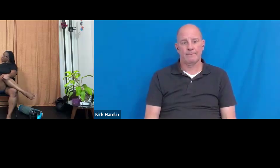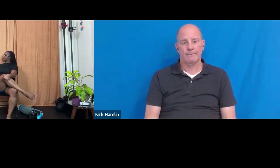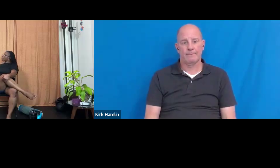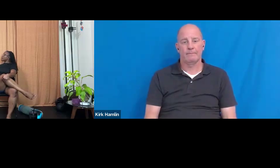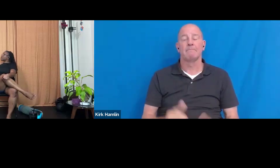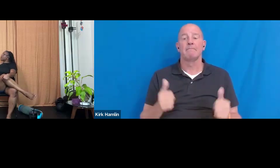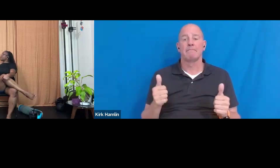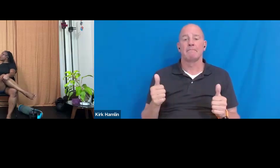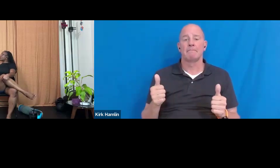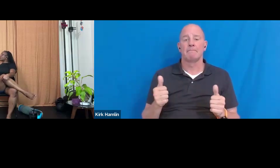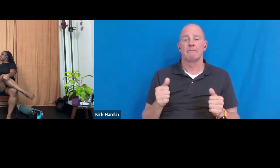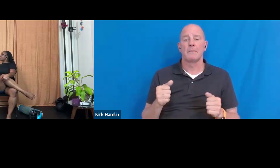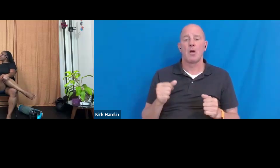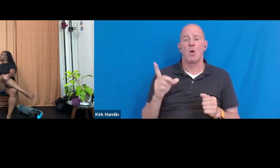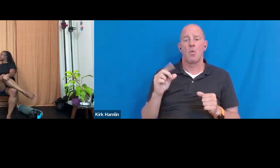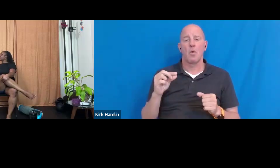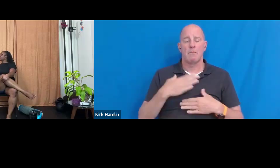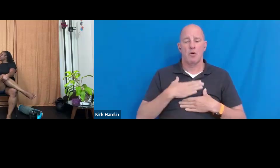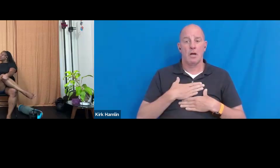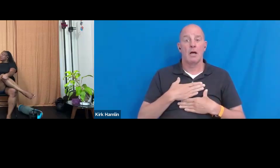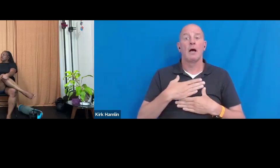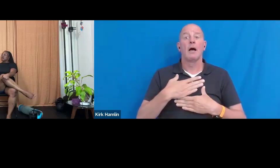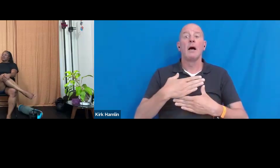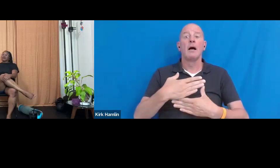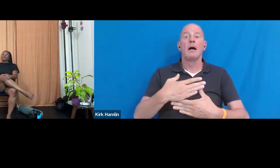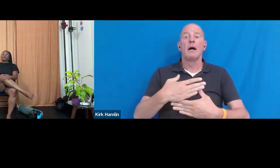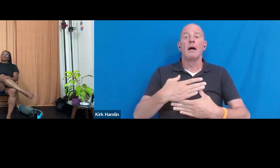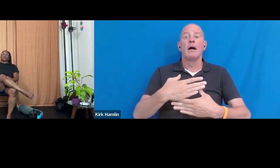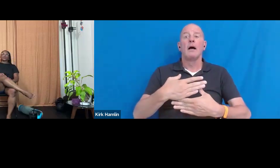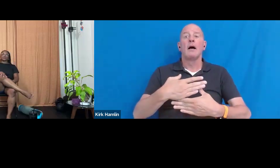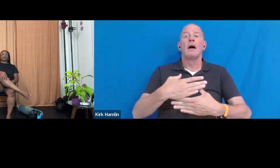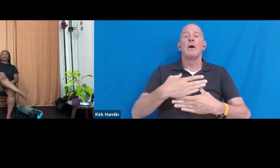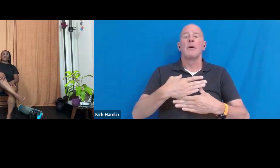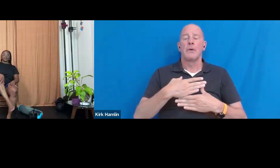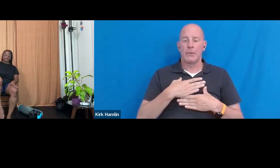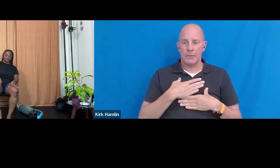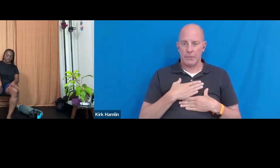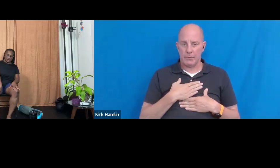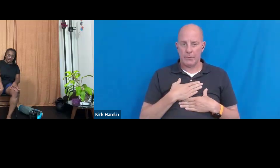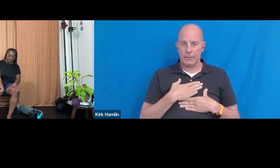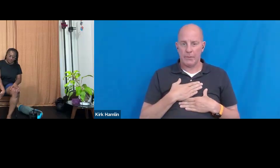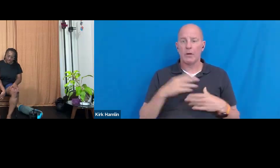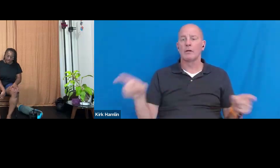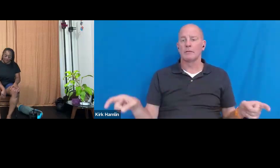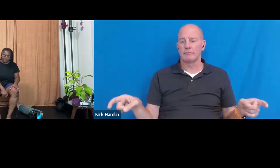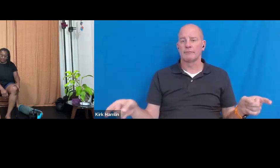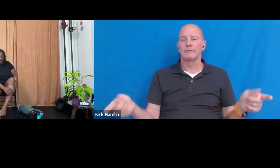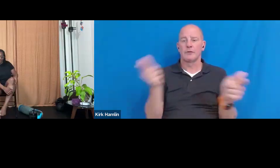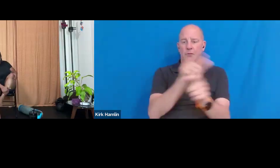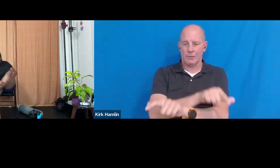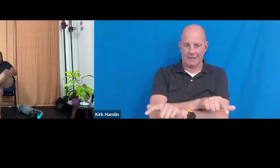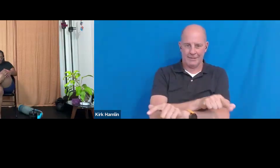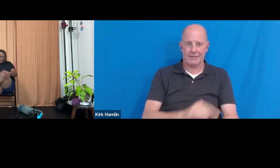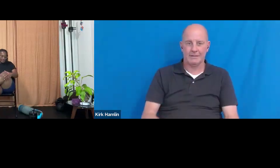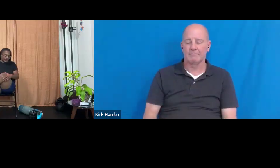Okay, take one more breath wherever you are. I'll unravel, and let's do the other side for